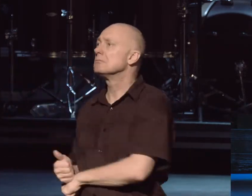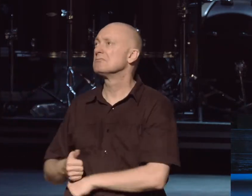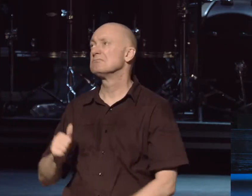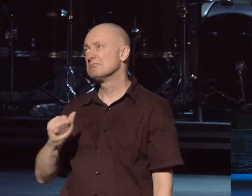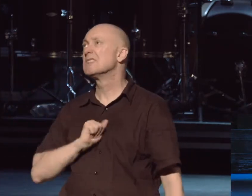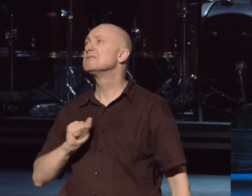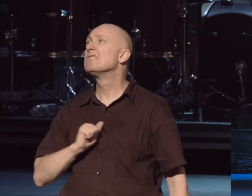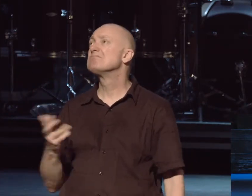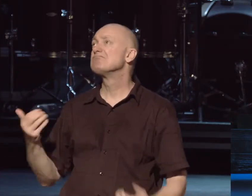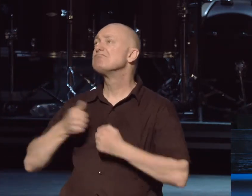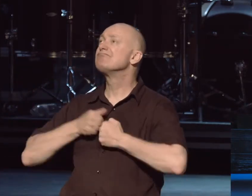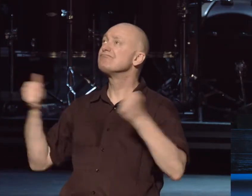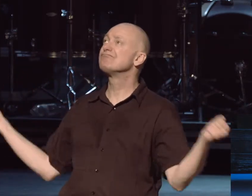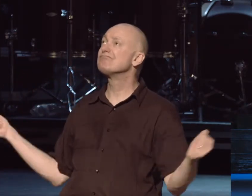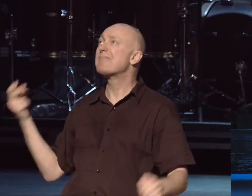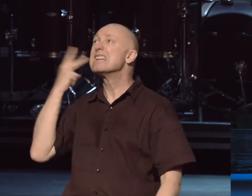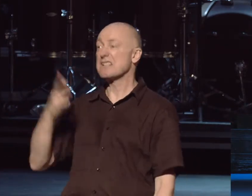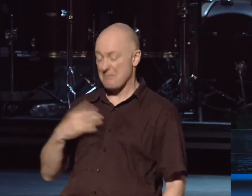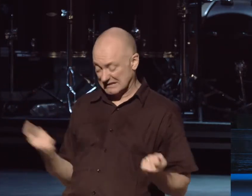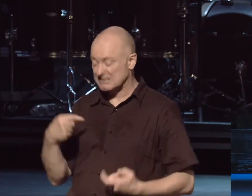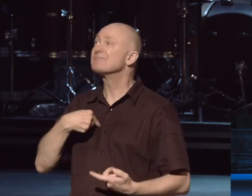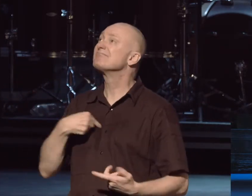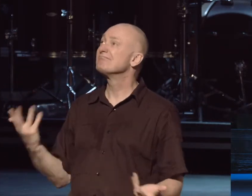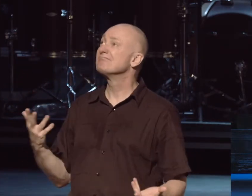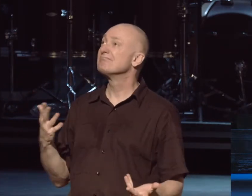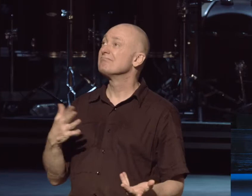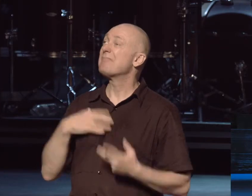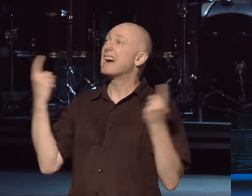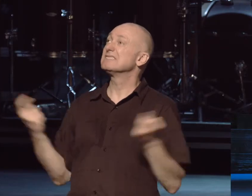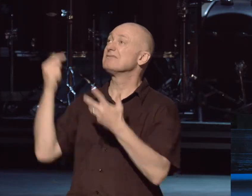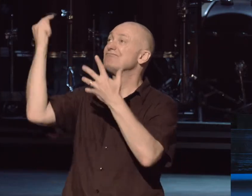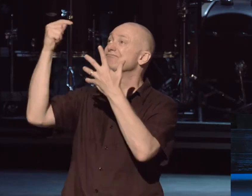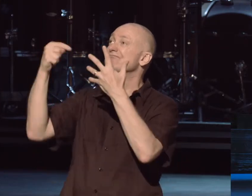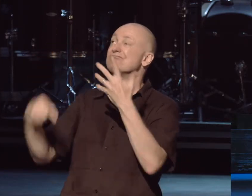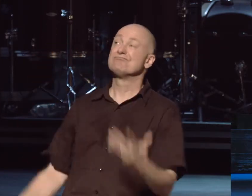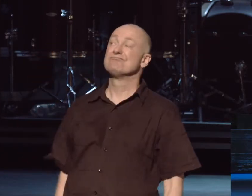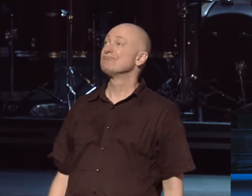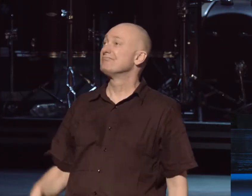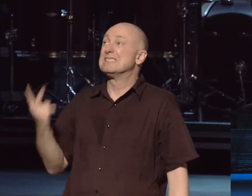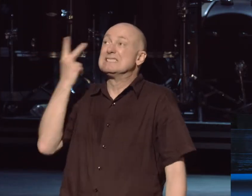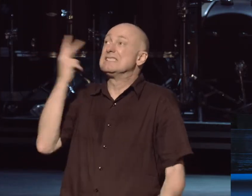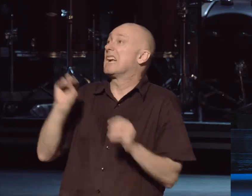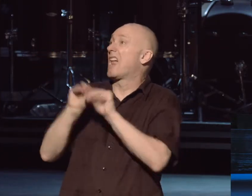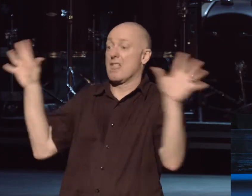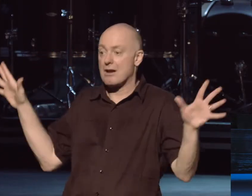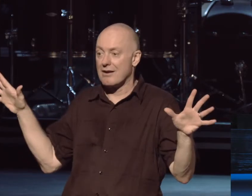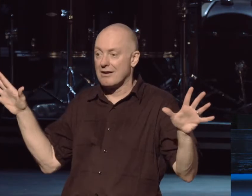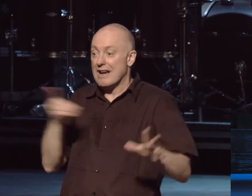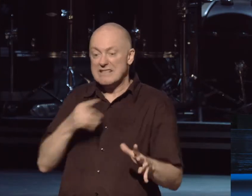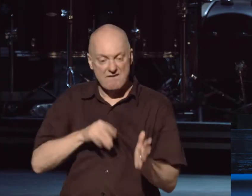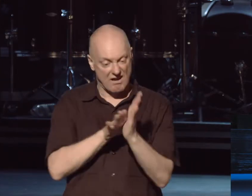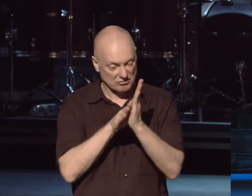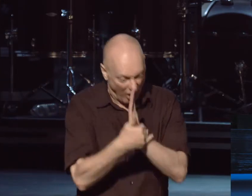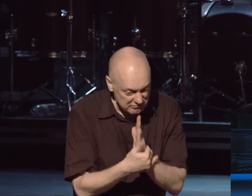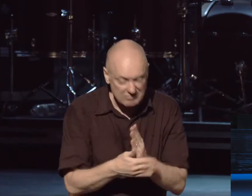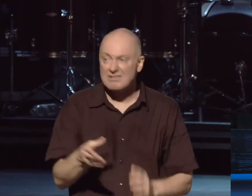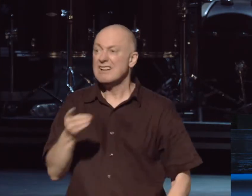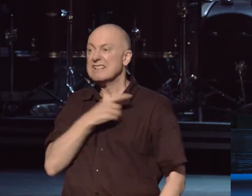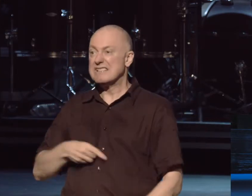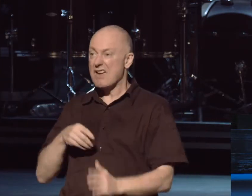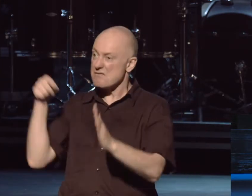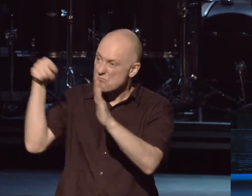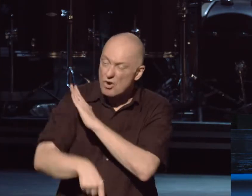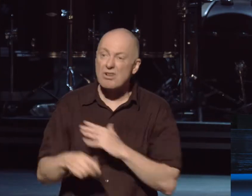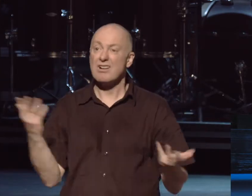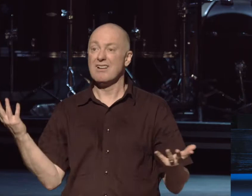himself. He says, I see my sin. I know my transgressions. My sin is ever before me. David committed adultery. David committed